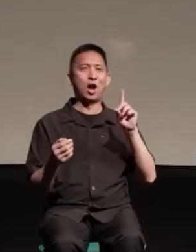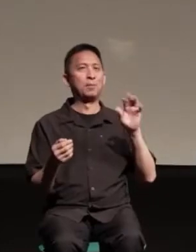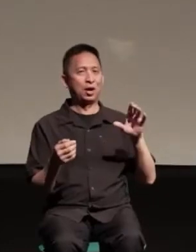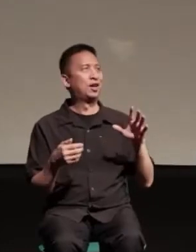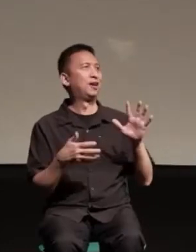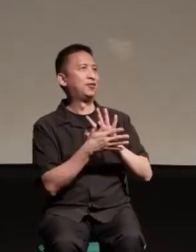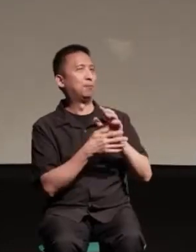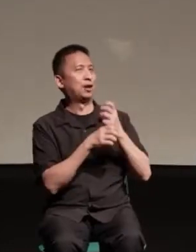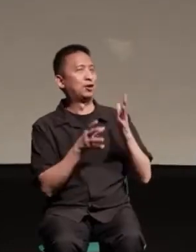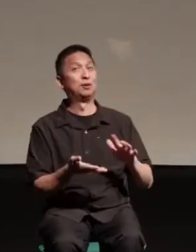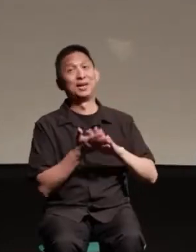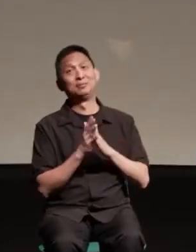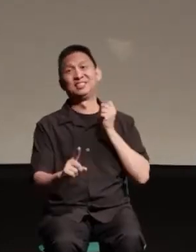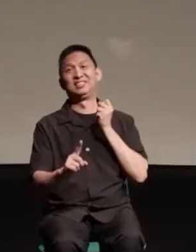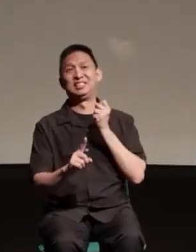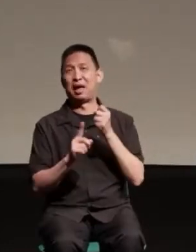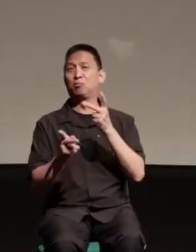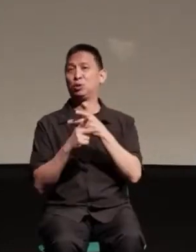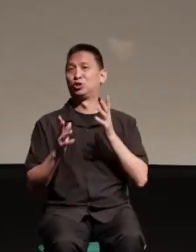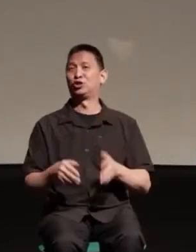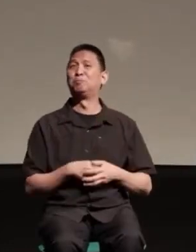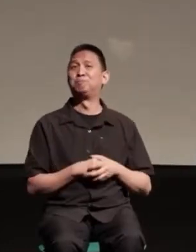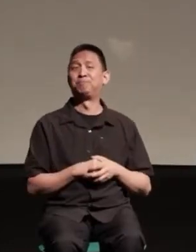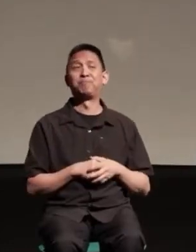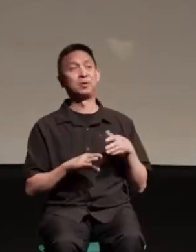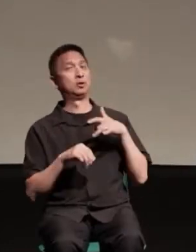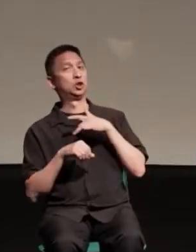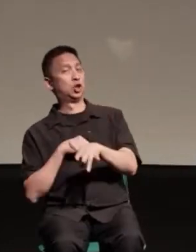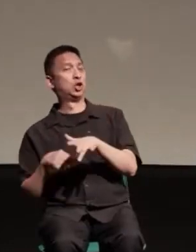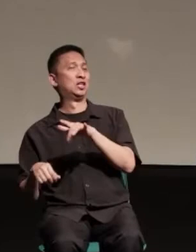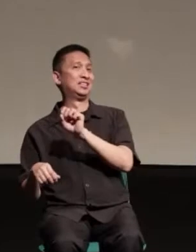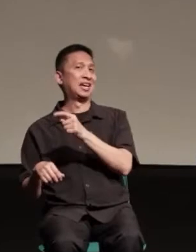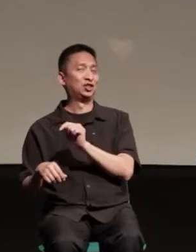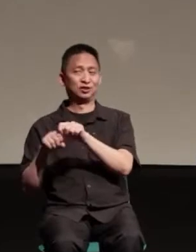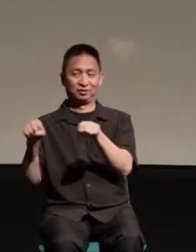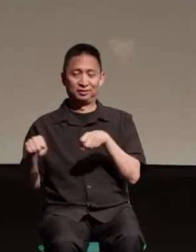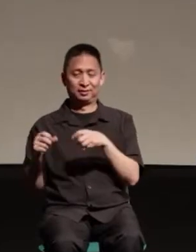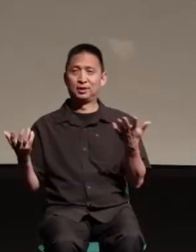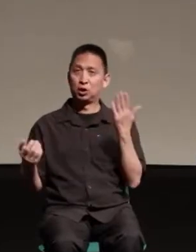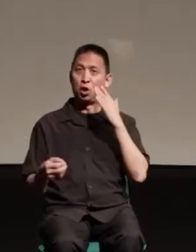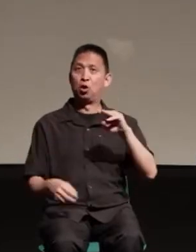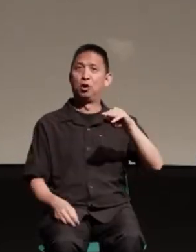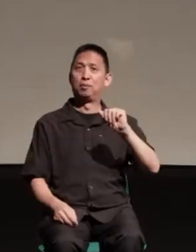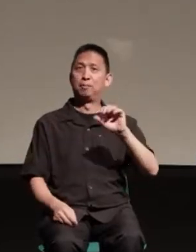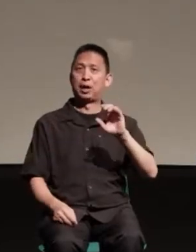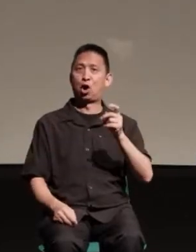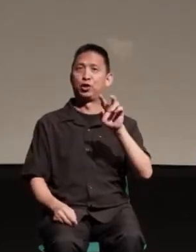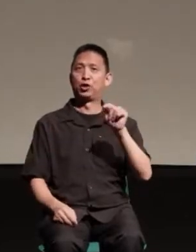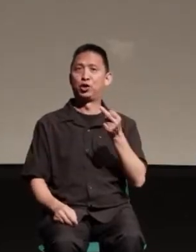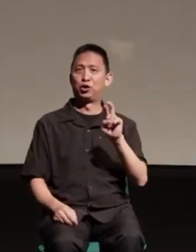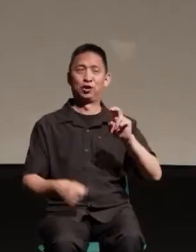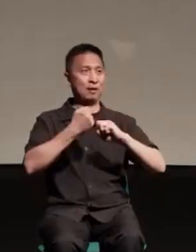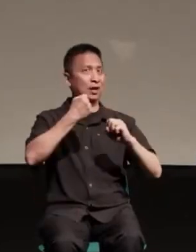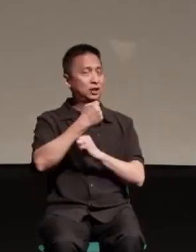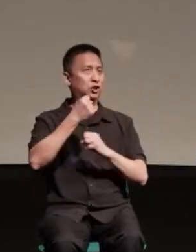producers. And it was early stage, and you know, I'll call them out. MacArthur Foundation, I think Lauren's here. They jumped in and they believed in